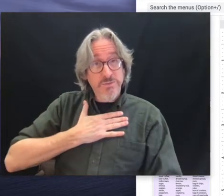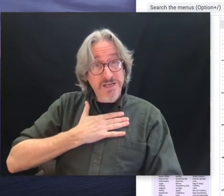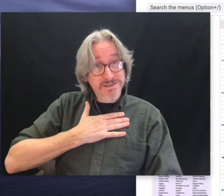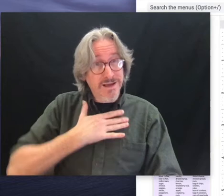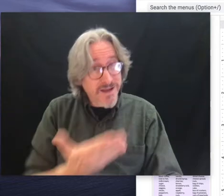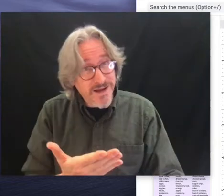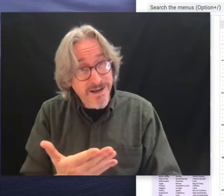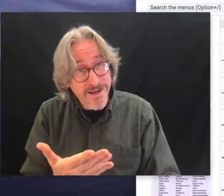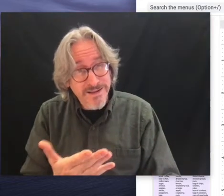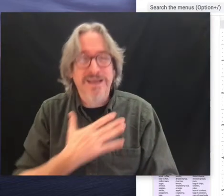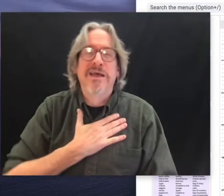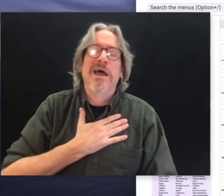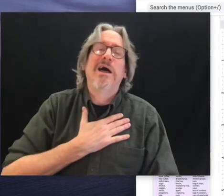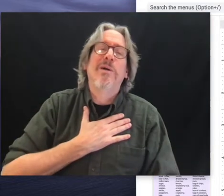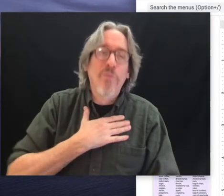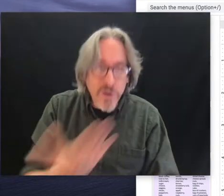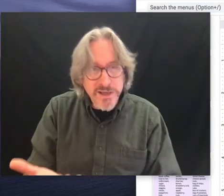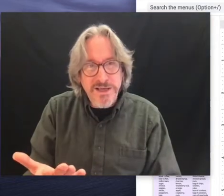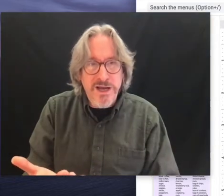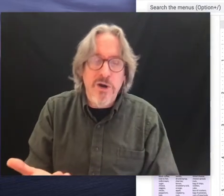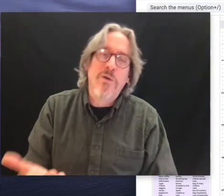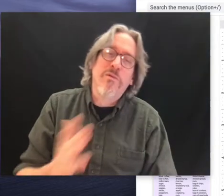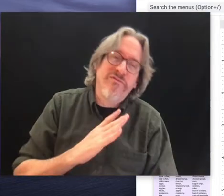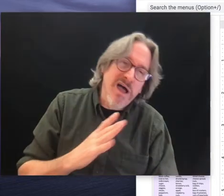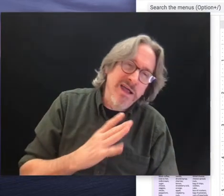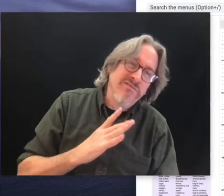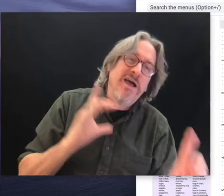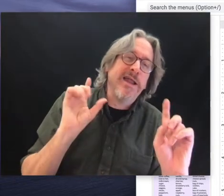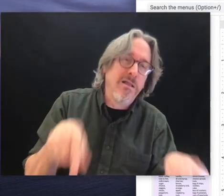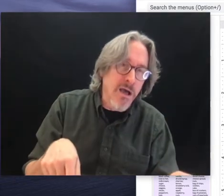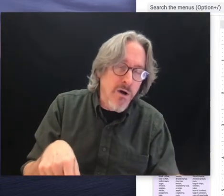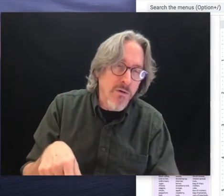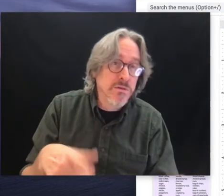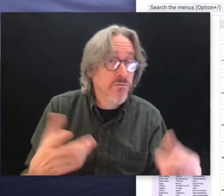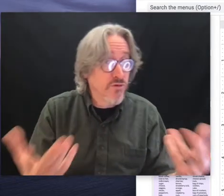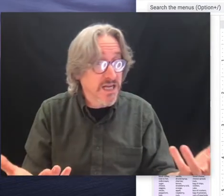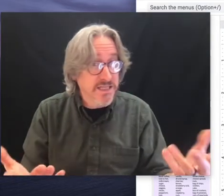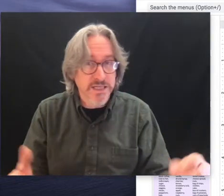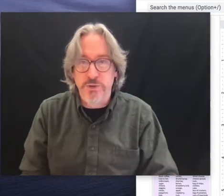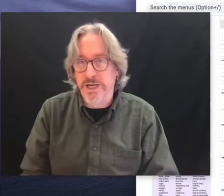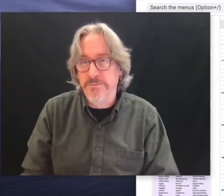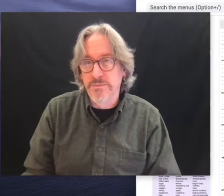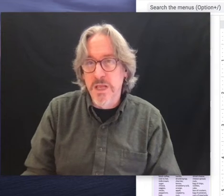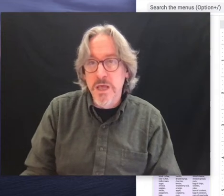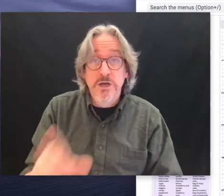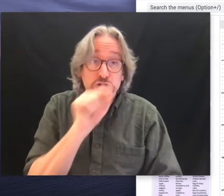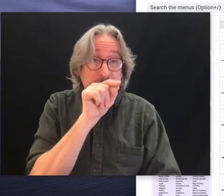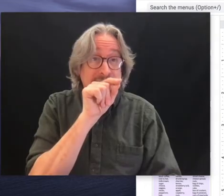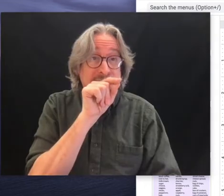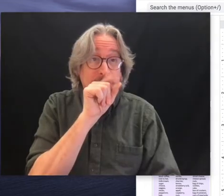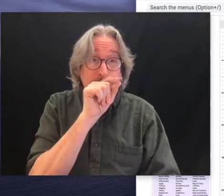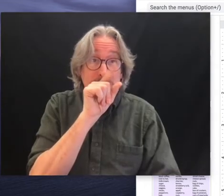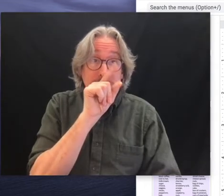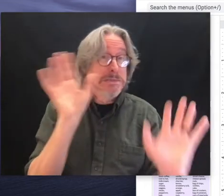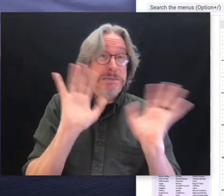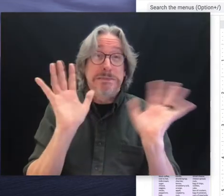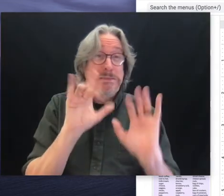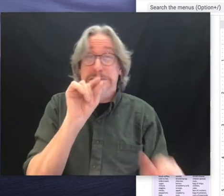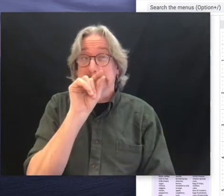If someone signs, like, I'm willing to go, fine, I'll go, reluctantly joining. Chicken's out.